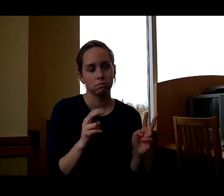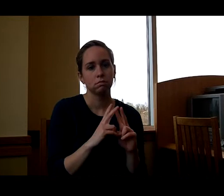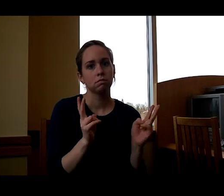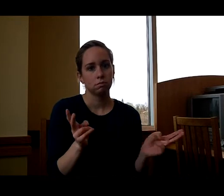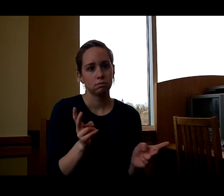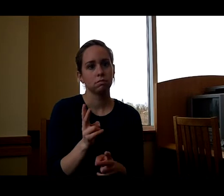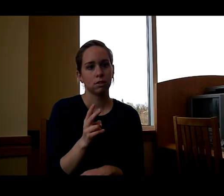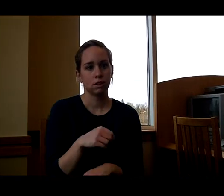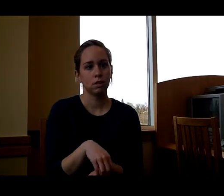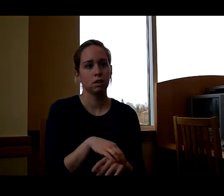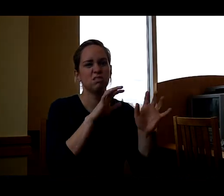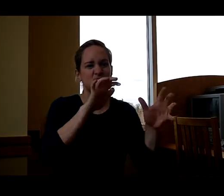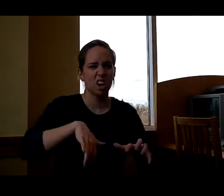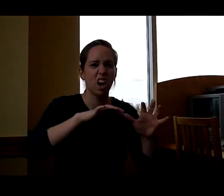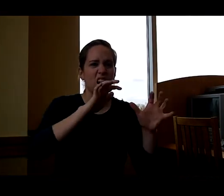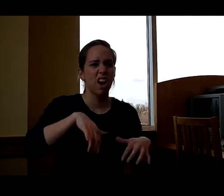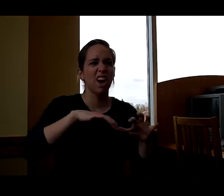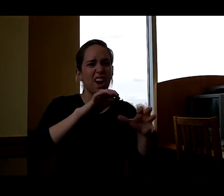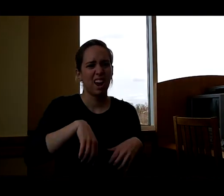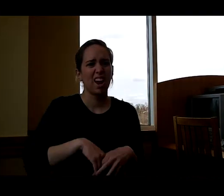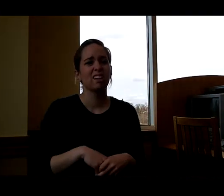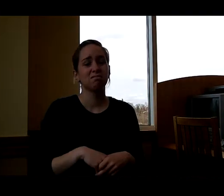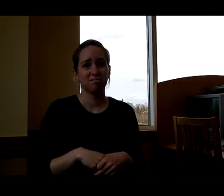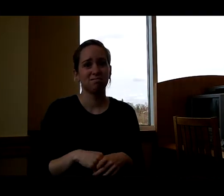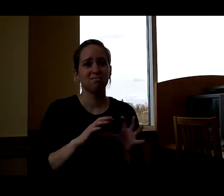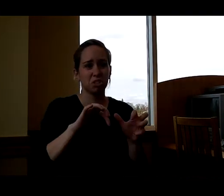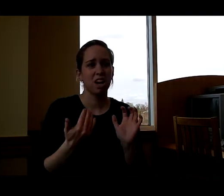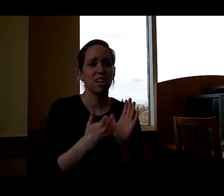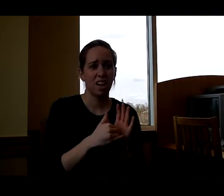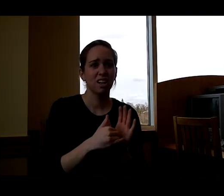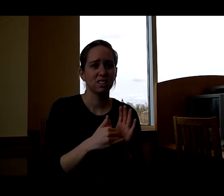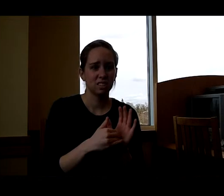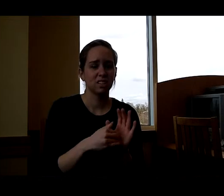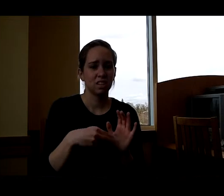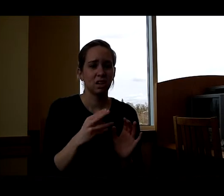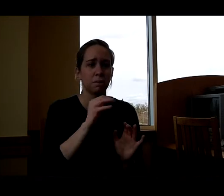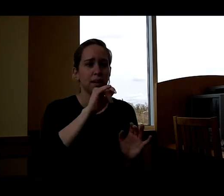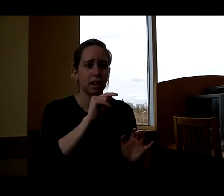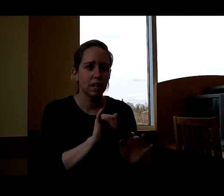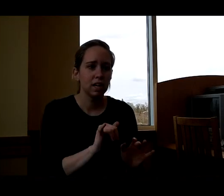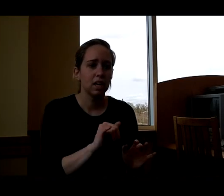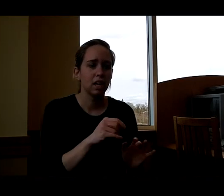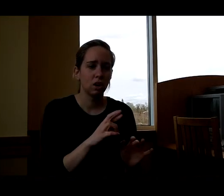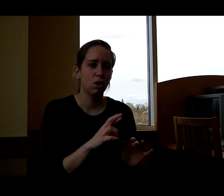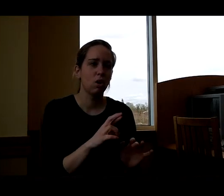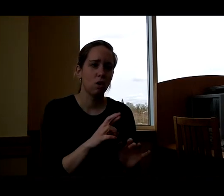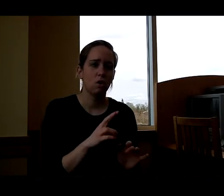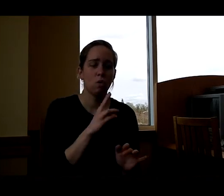It's been raining off and on. We're probably going to get rain again. So the humidity, or the water vapor in the air, is fairly